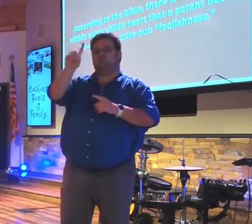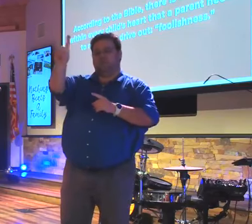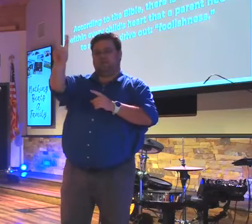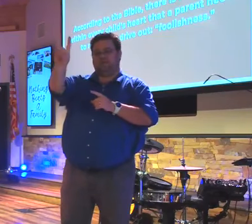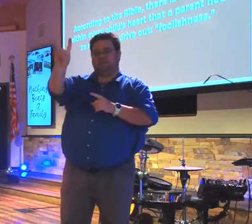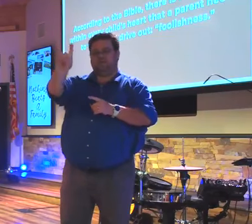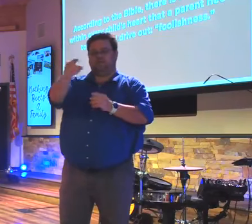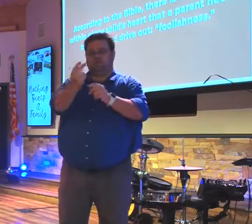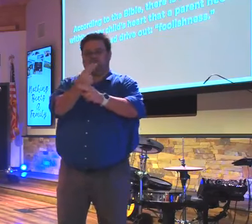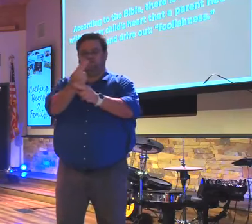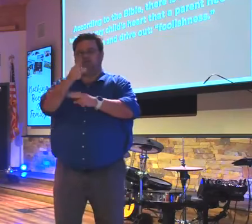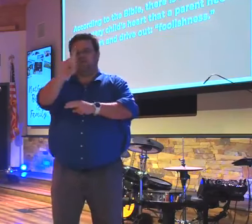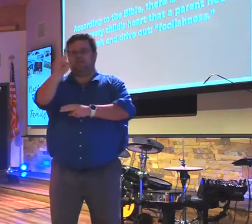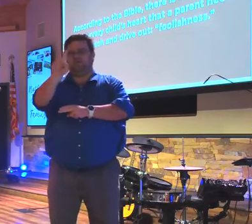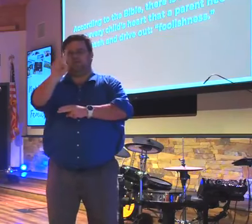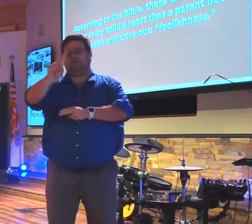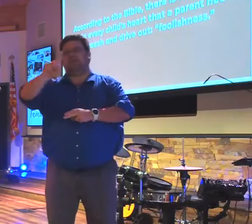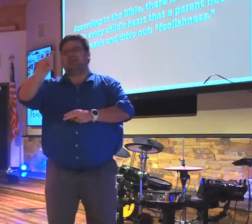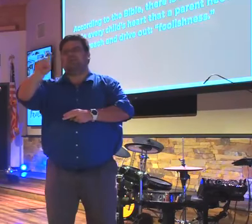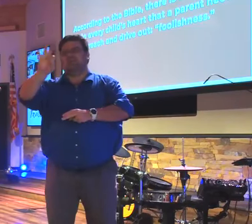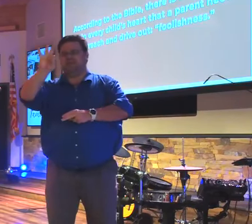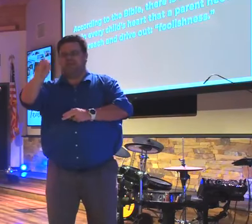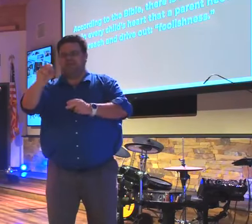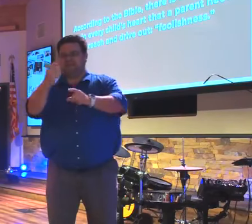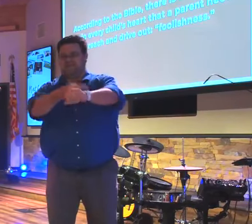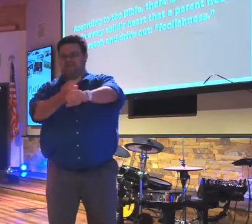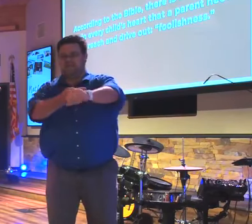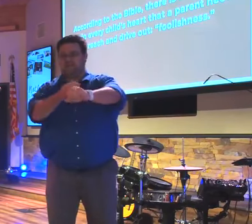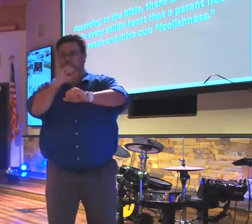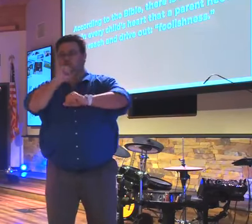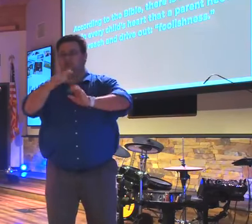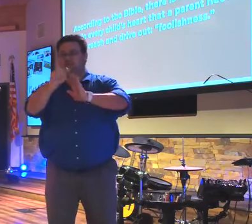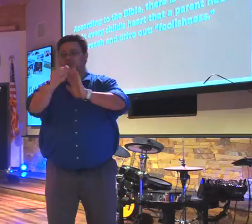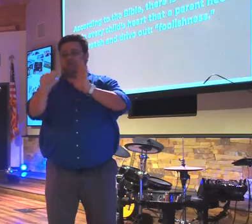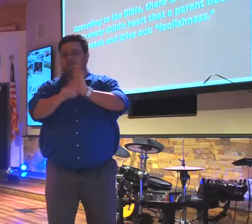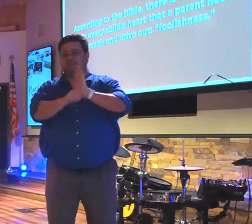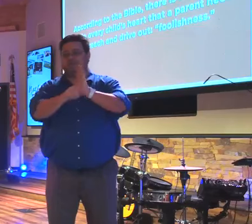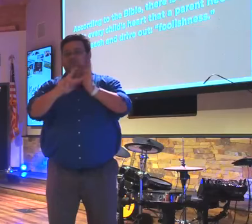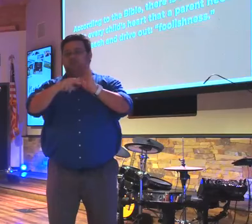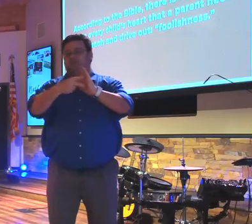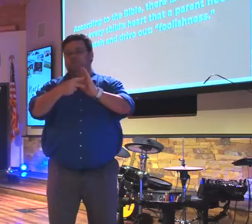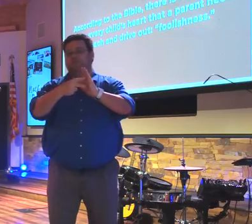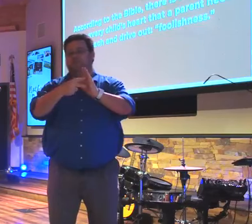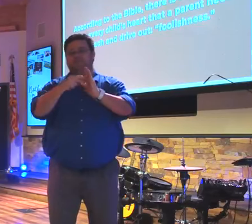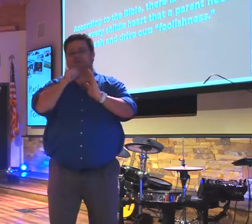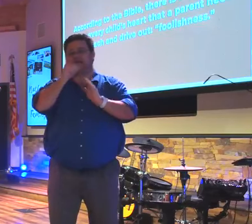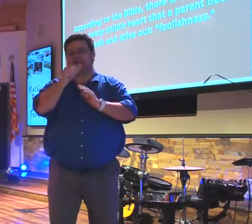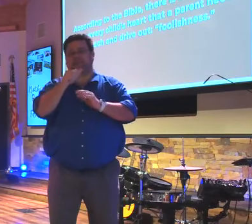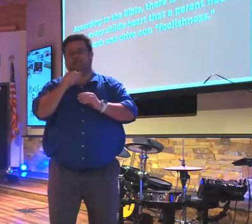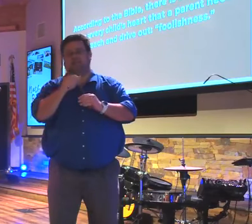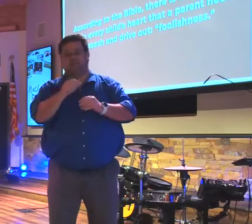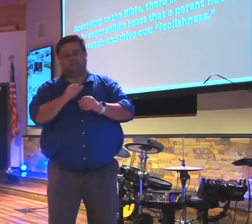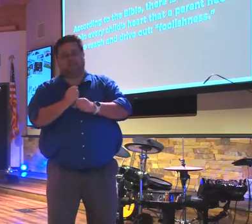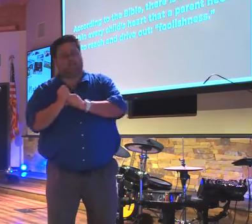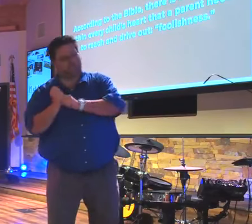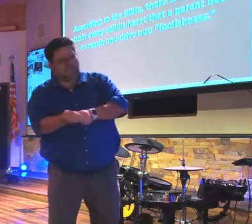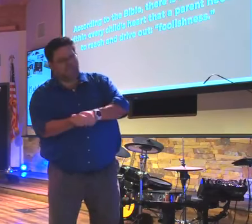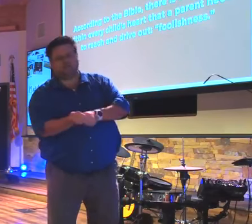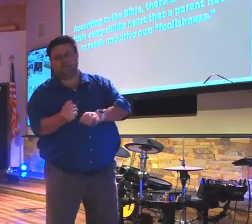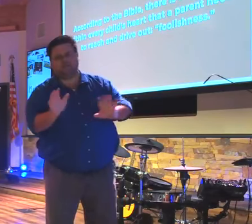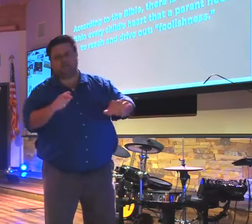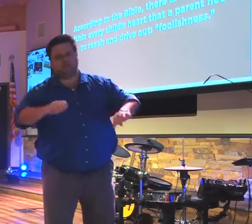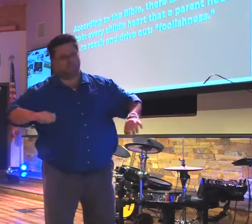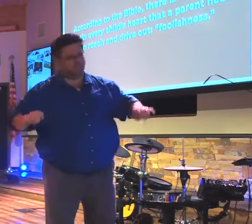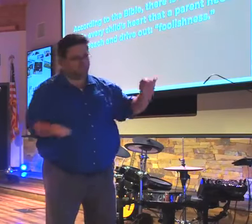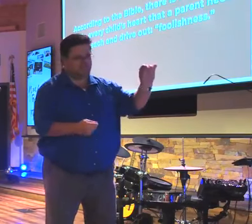190 times in the Old Testament. And did you know most of the time that word is translated not rod or stick? Most of the